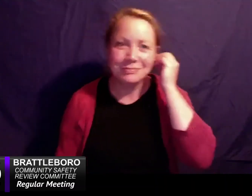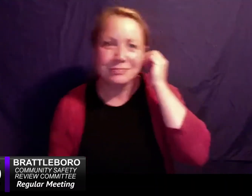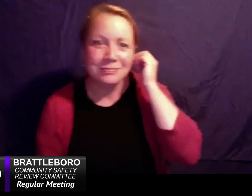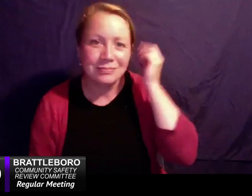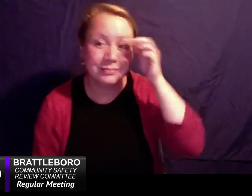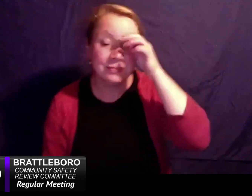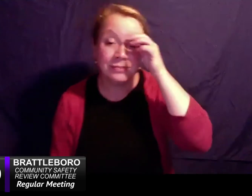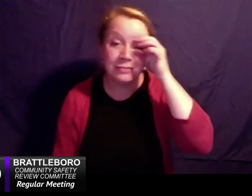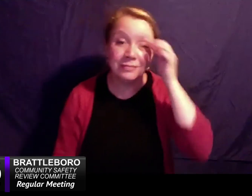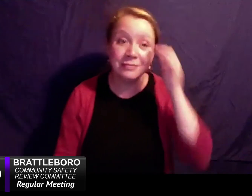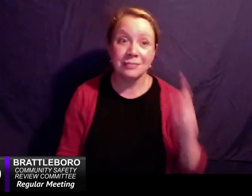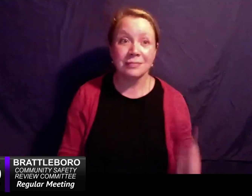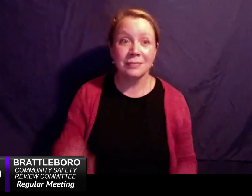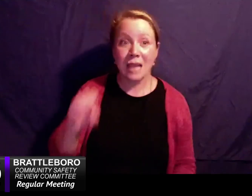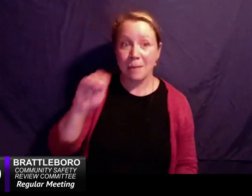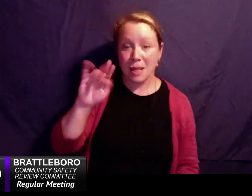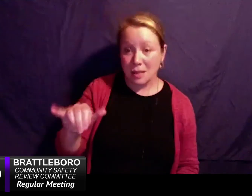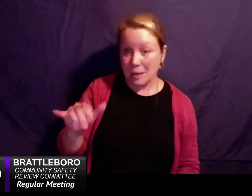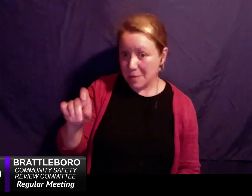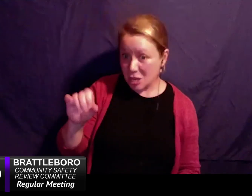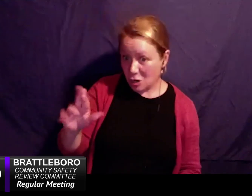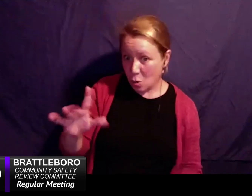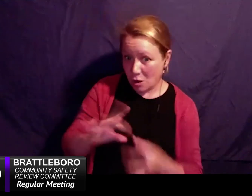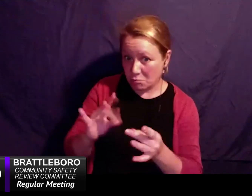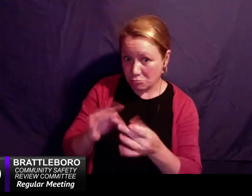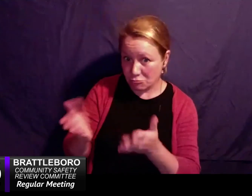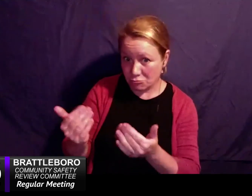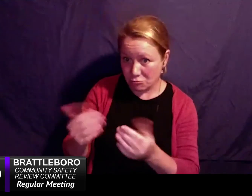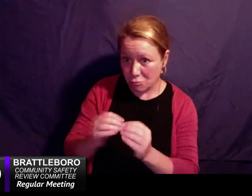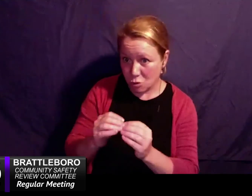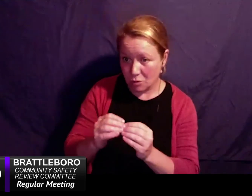Peter, anything you want to reflect back on that?